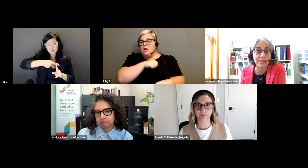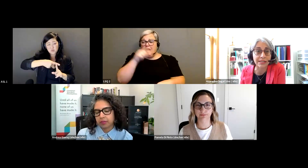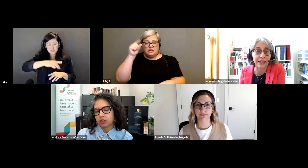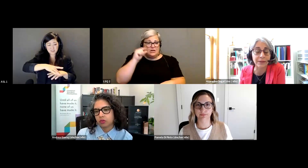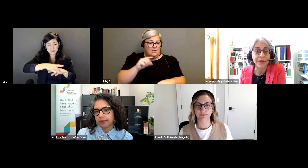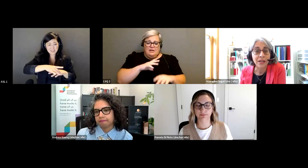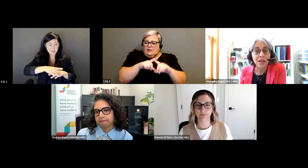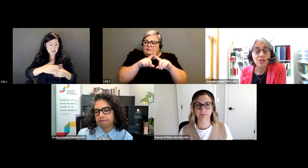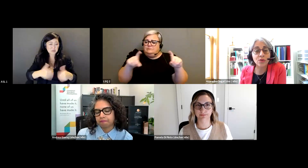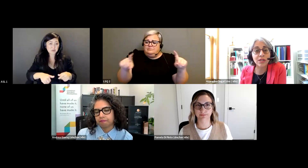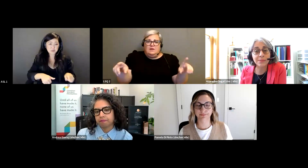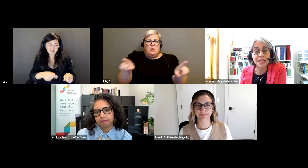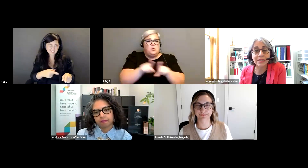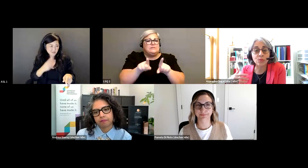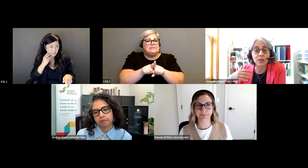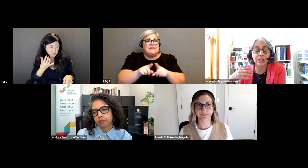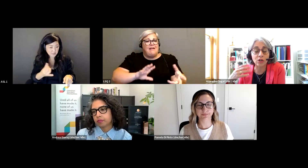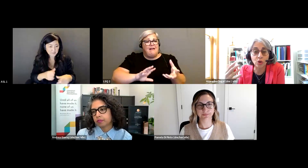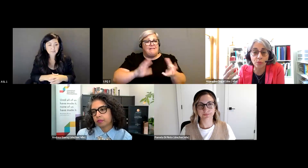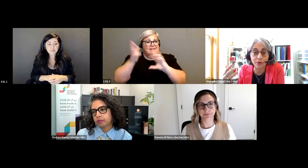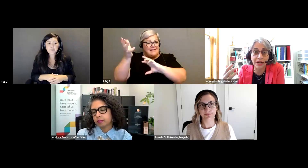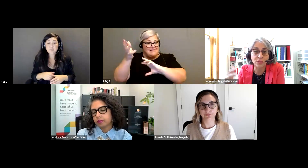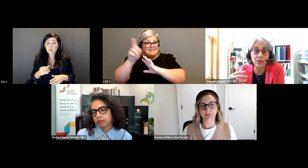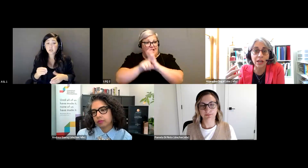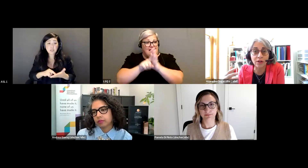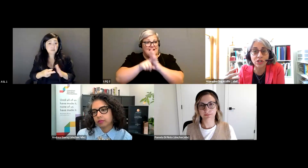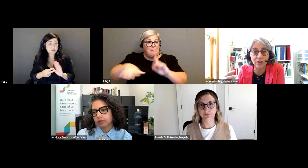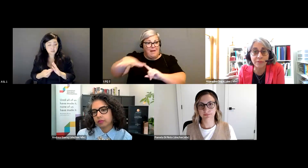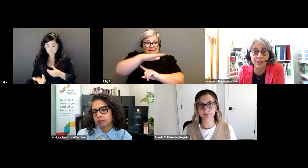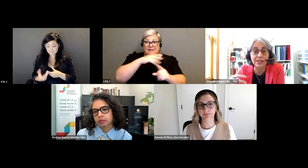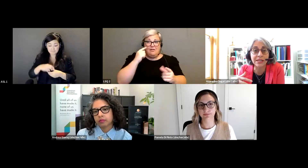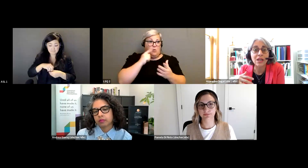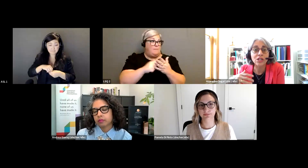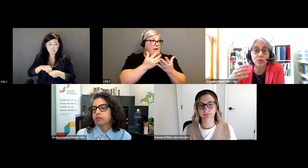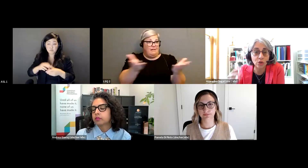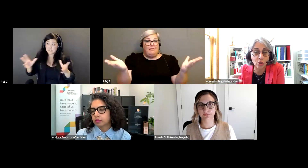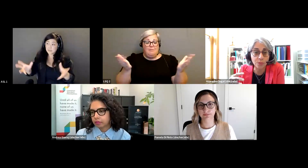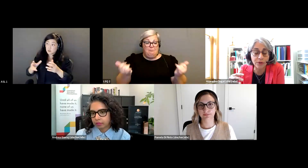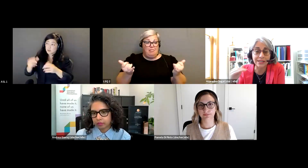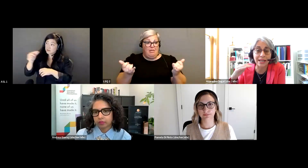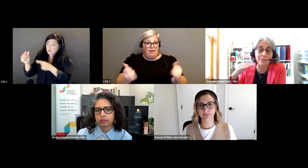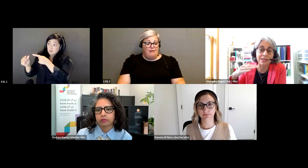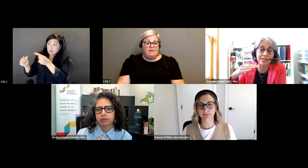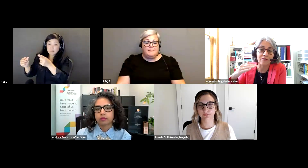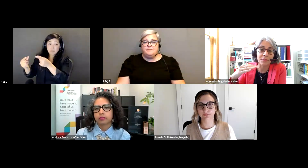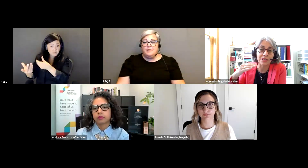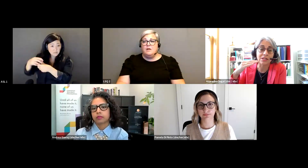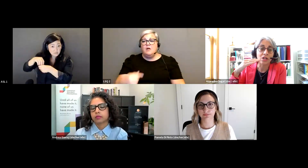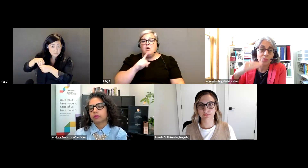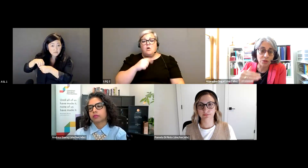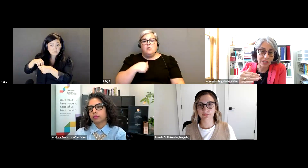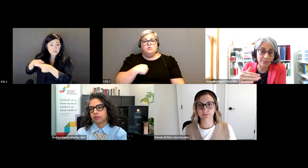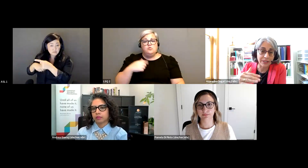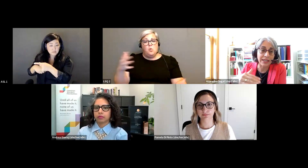of recently. So this means we encourage governments to incorporate, and that means